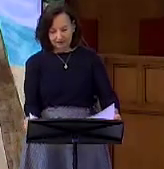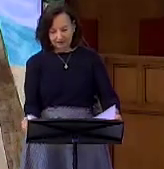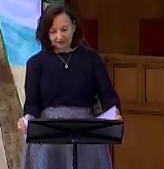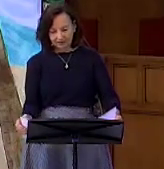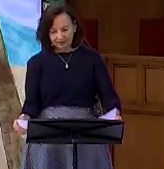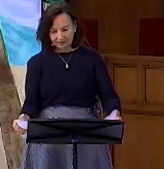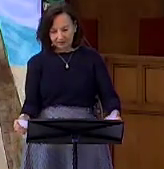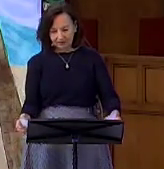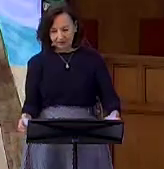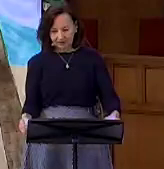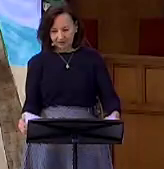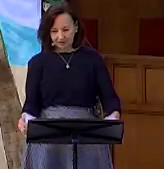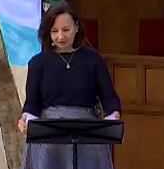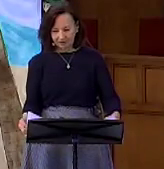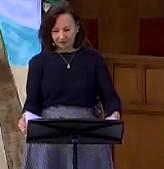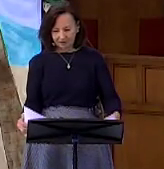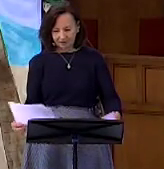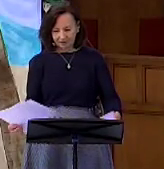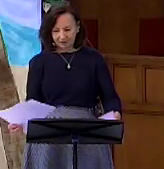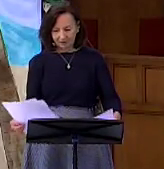3.